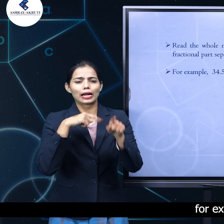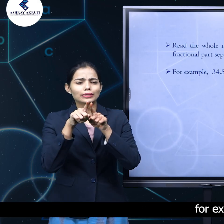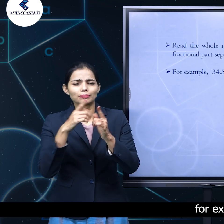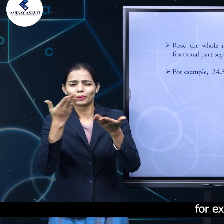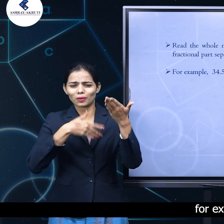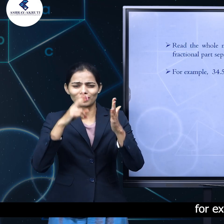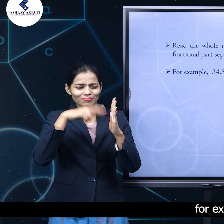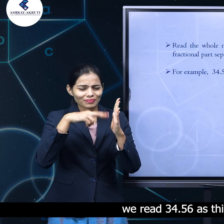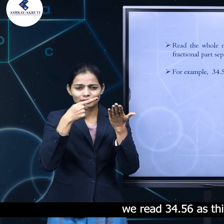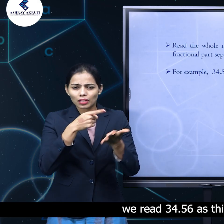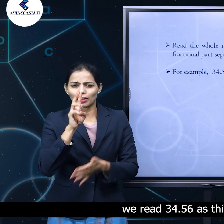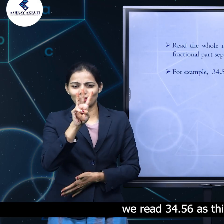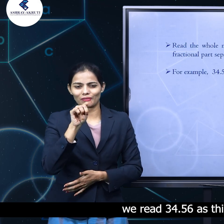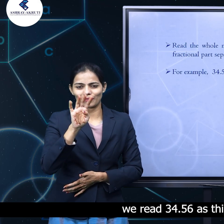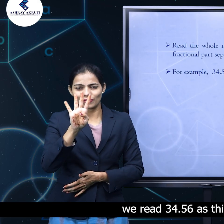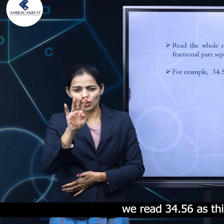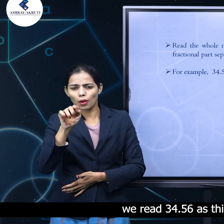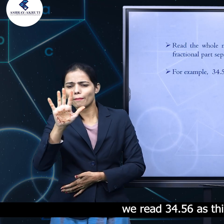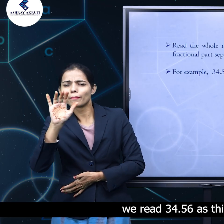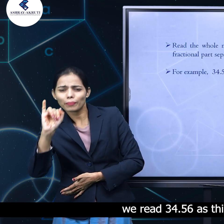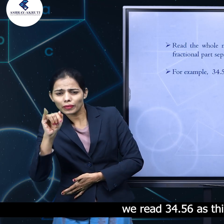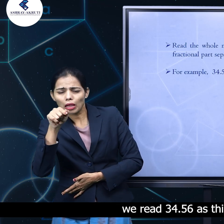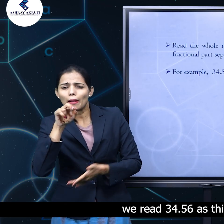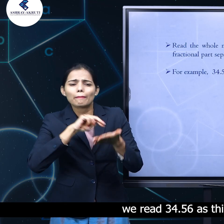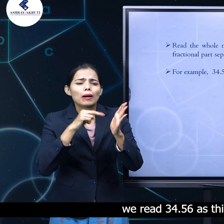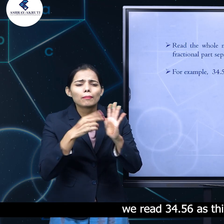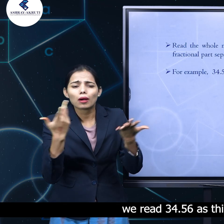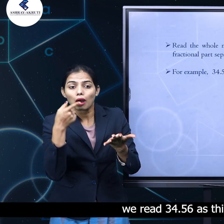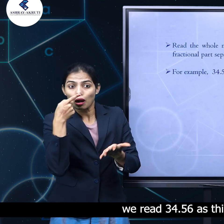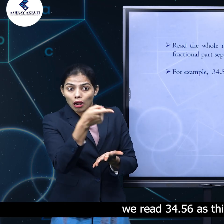For example, we read 34.56 as